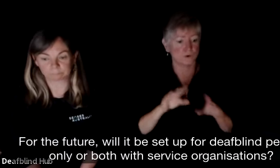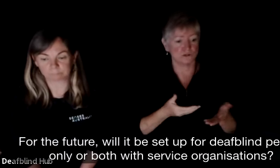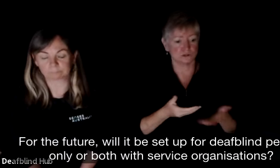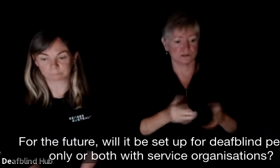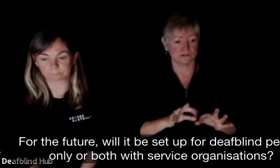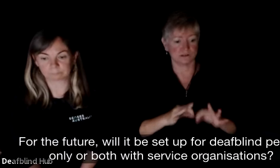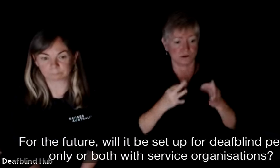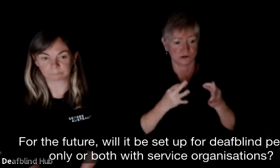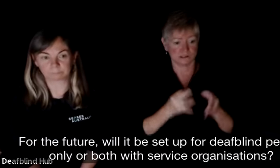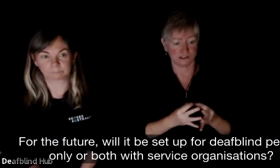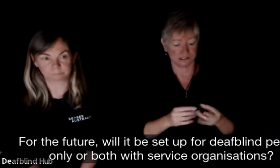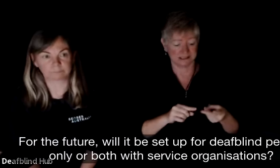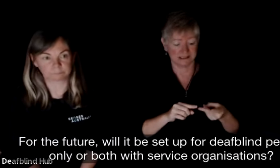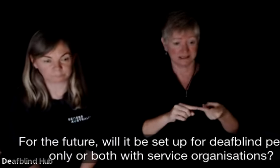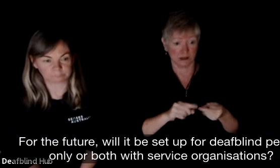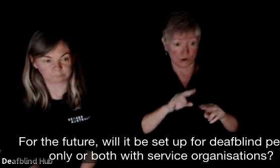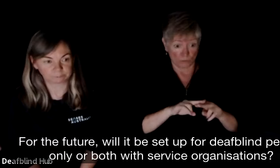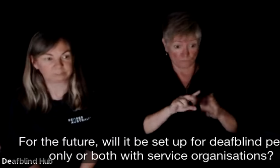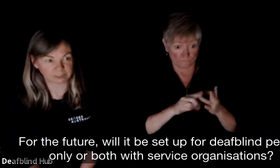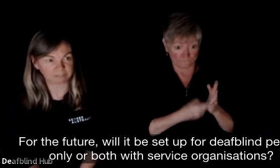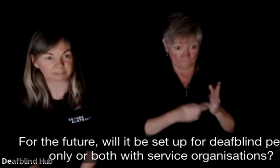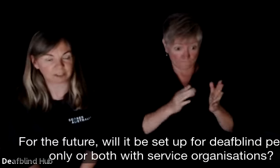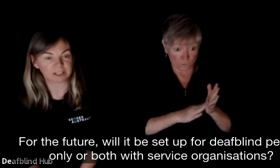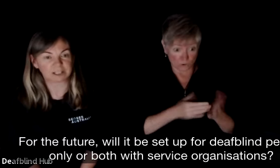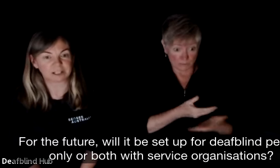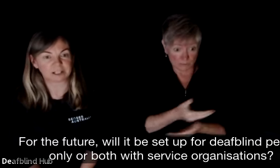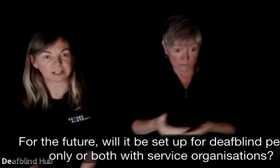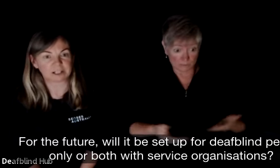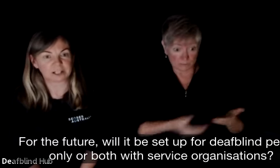or just information on the NDIS?